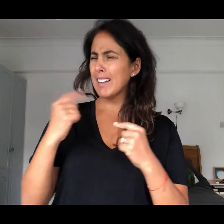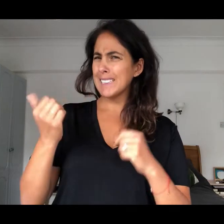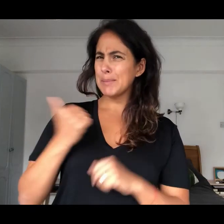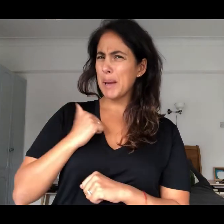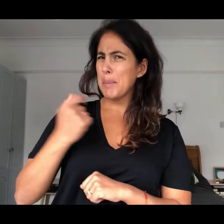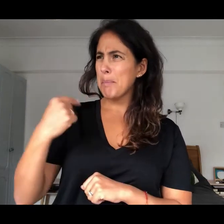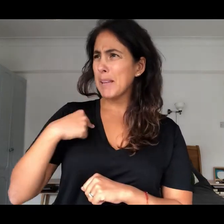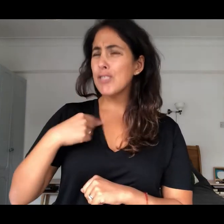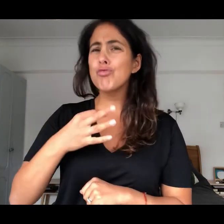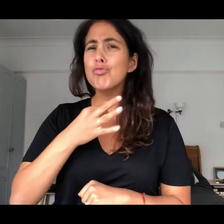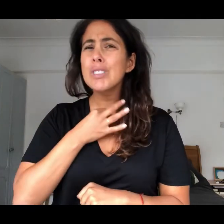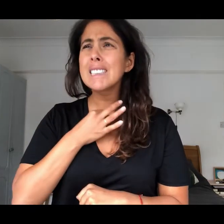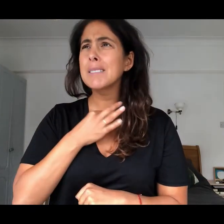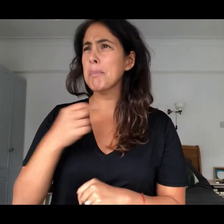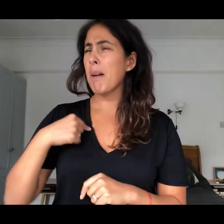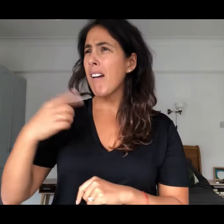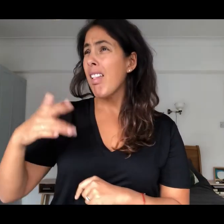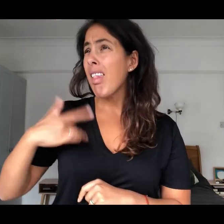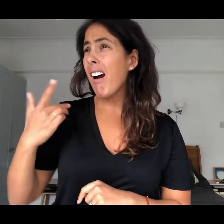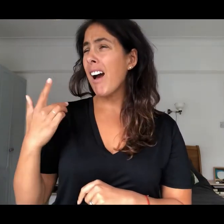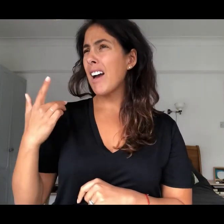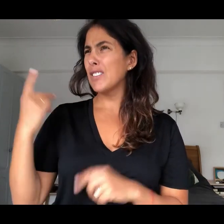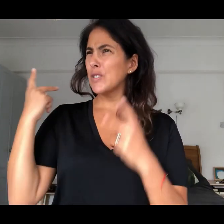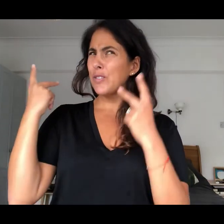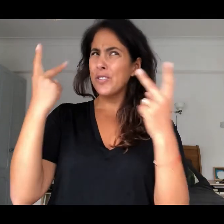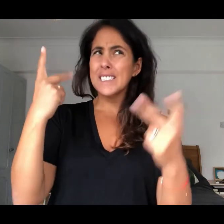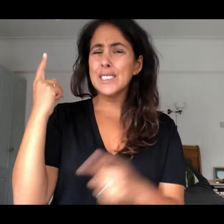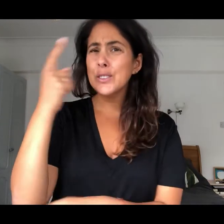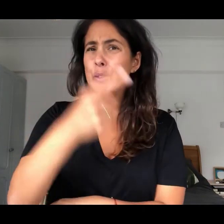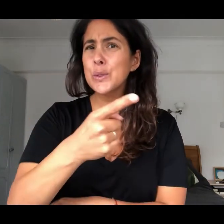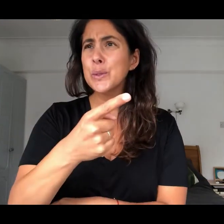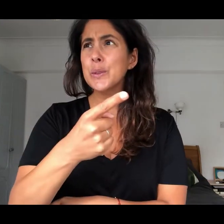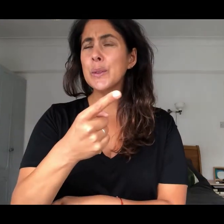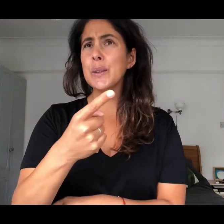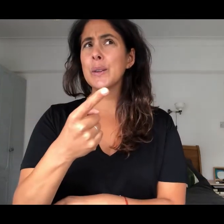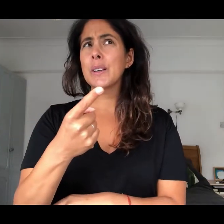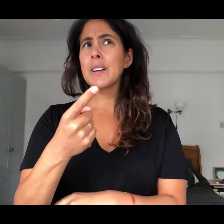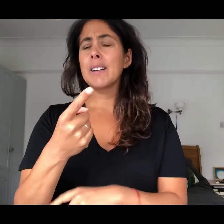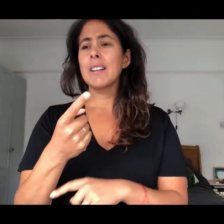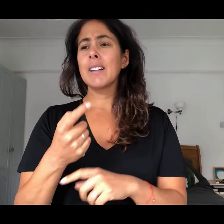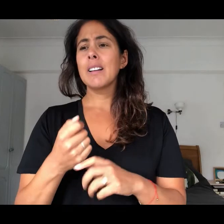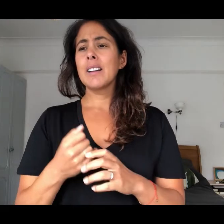me to risk life and limb to come out into the unknown.